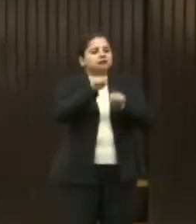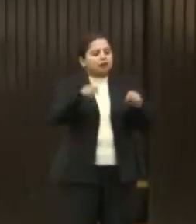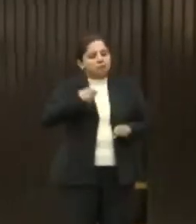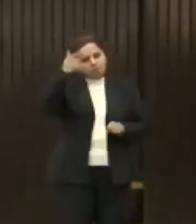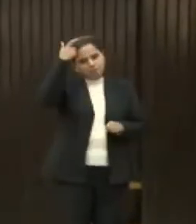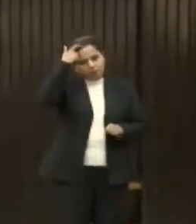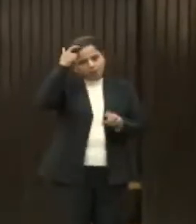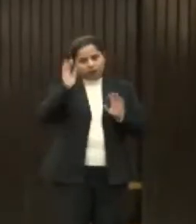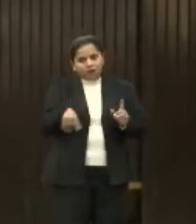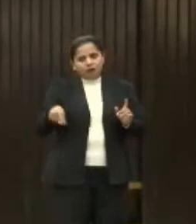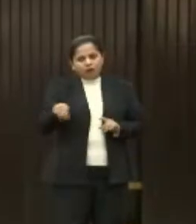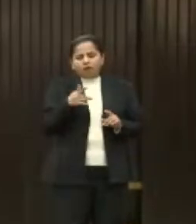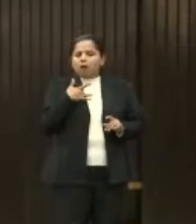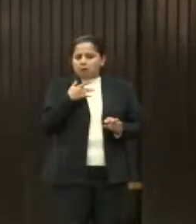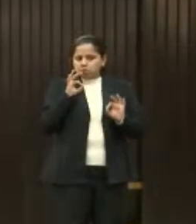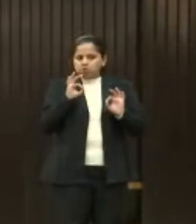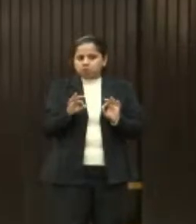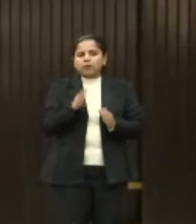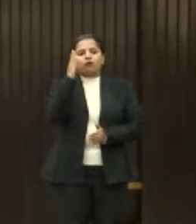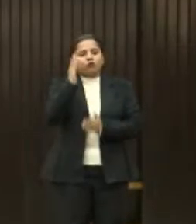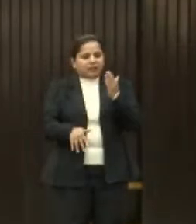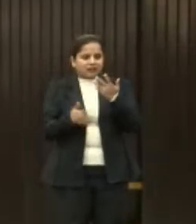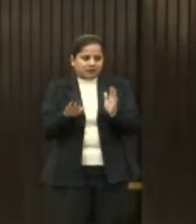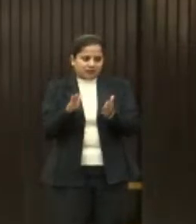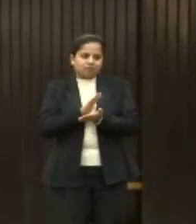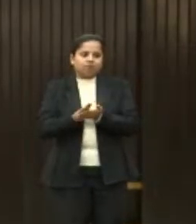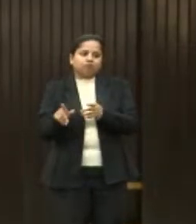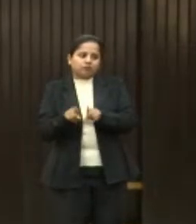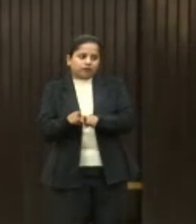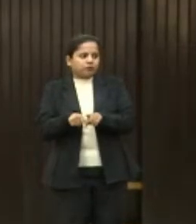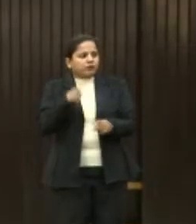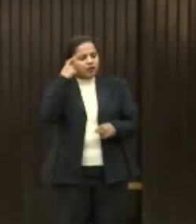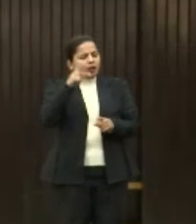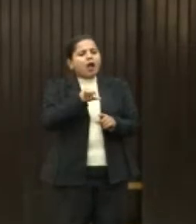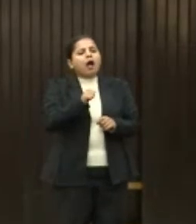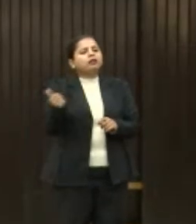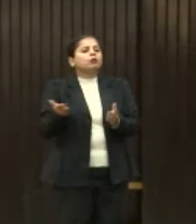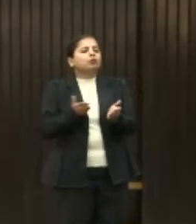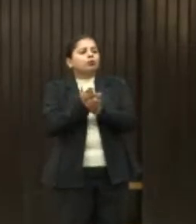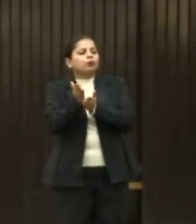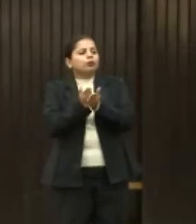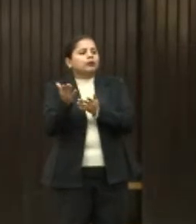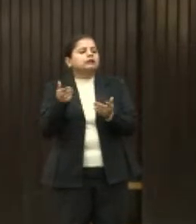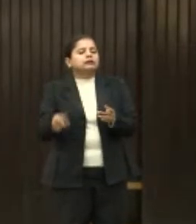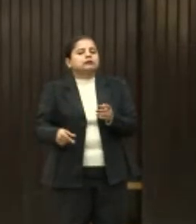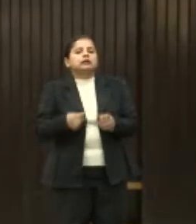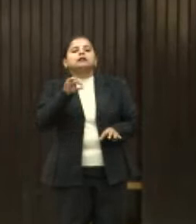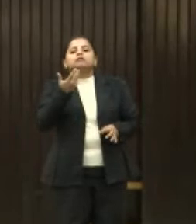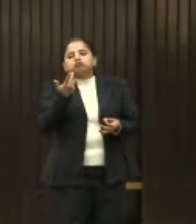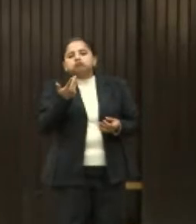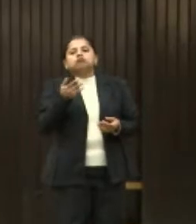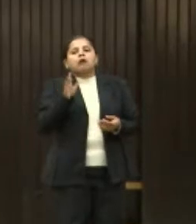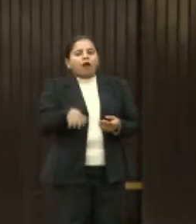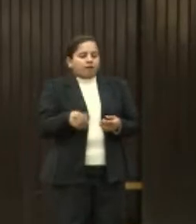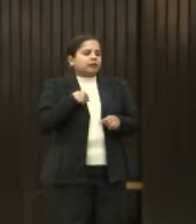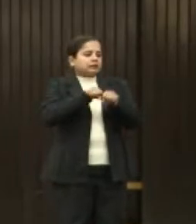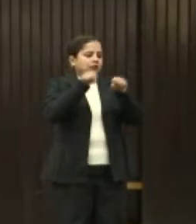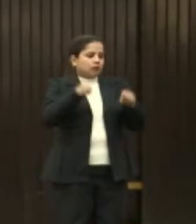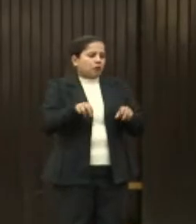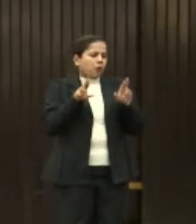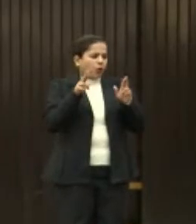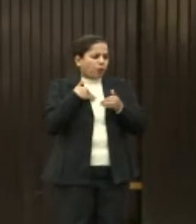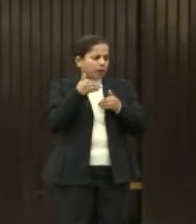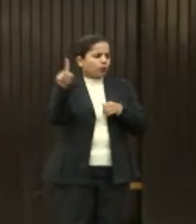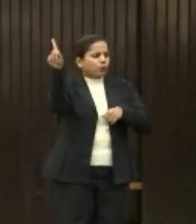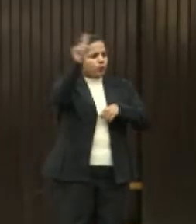was the most appropriate way to end this, to think about alternative justice systems that have existed and will hopefully one